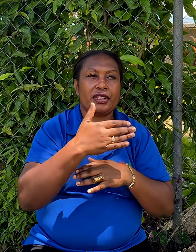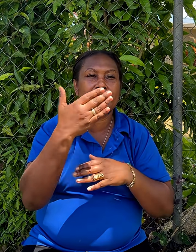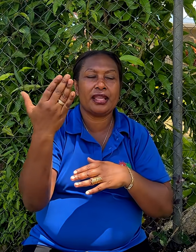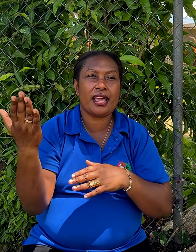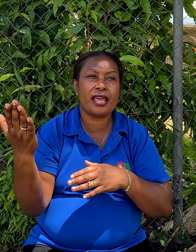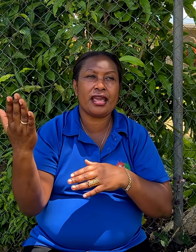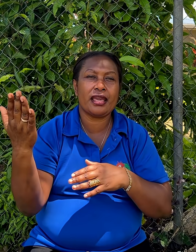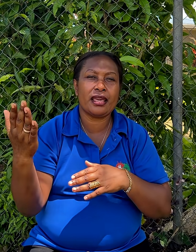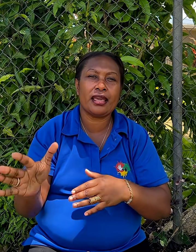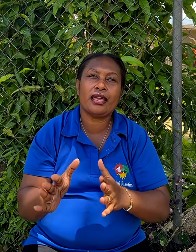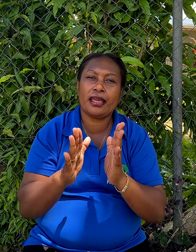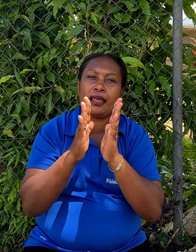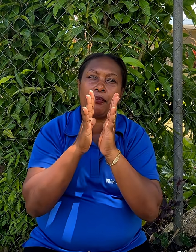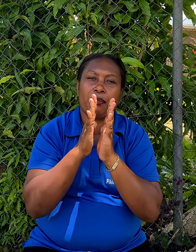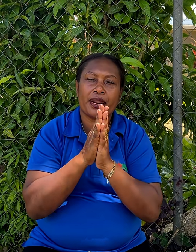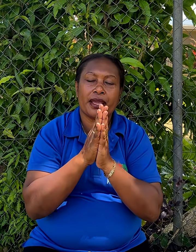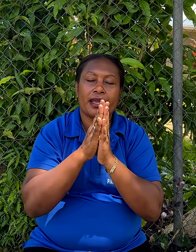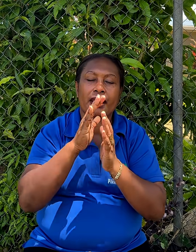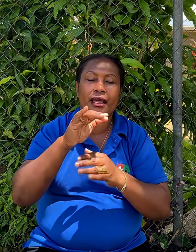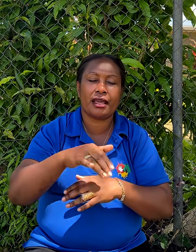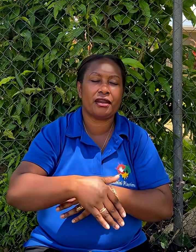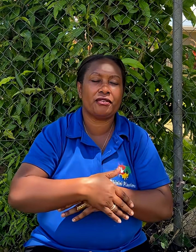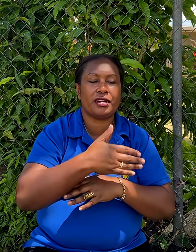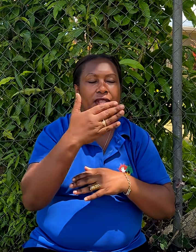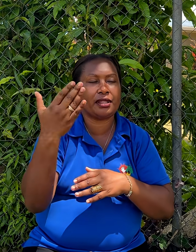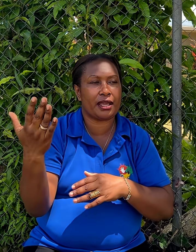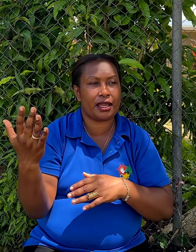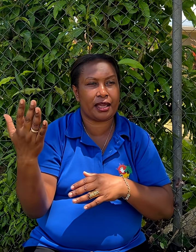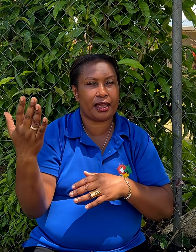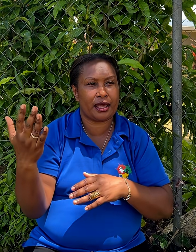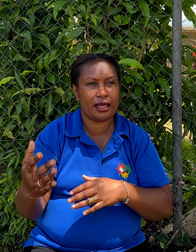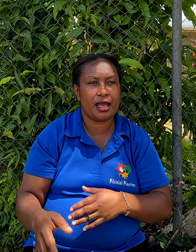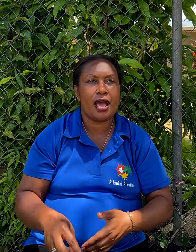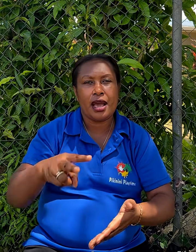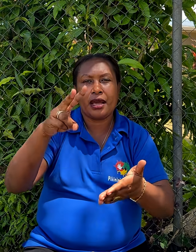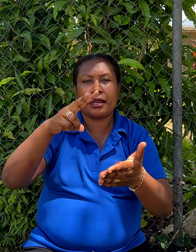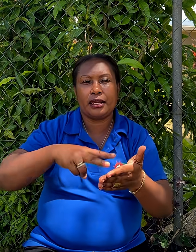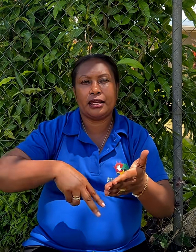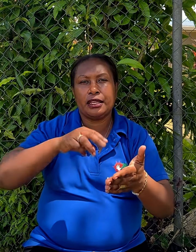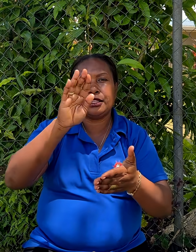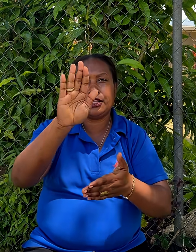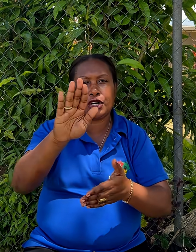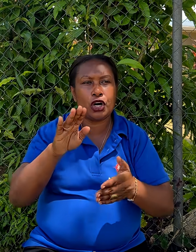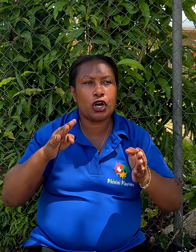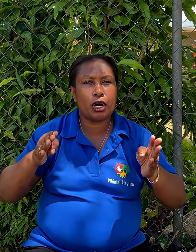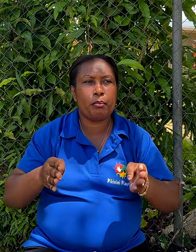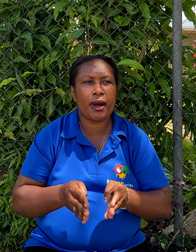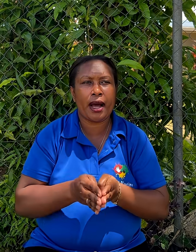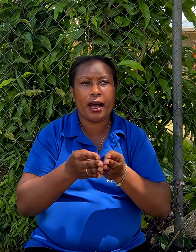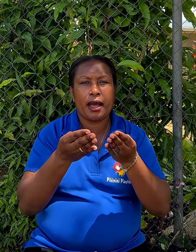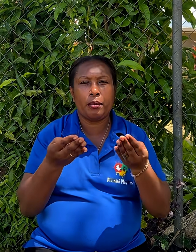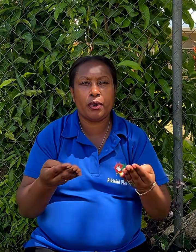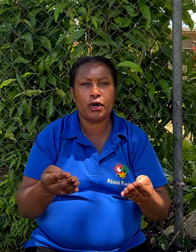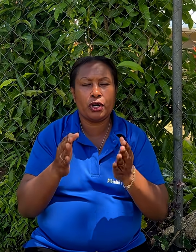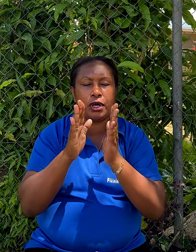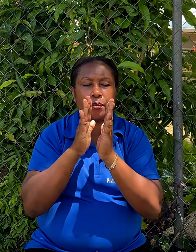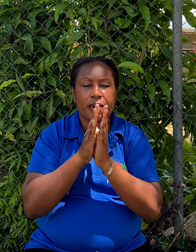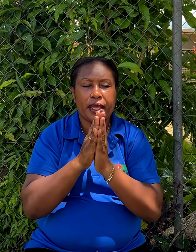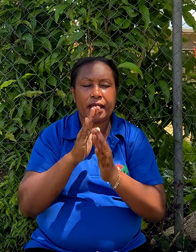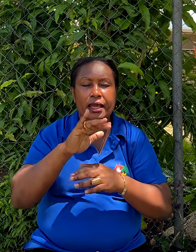every day, pray every day. Read your Bible,